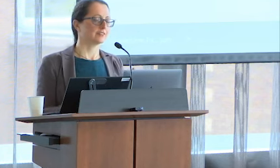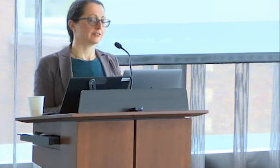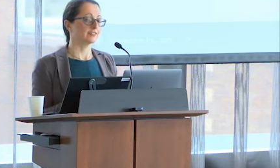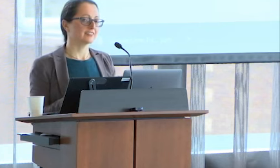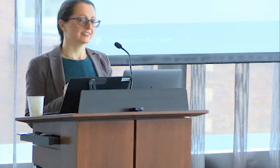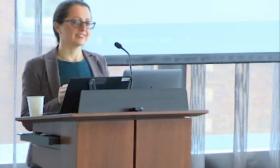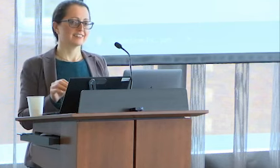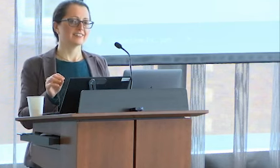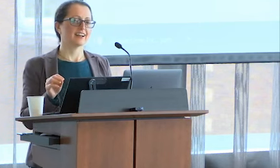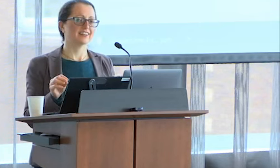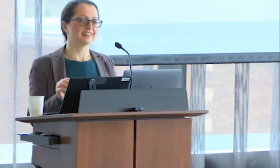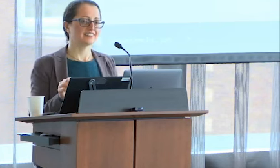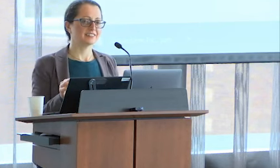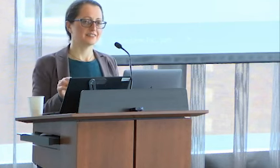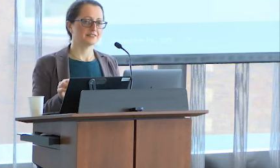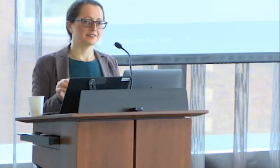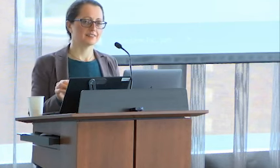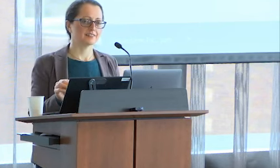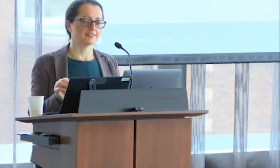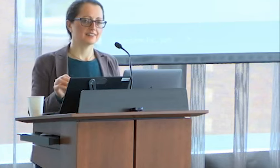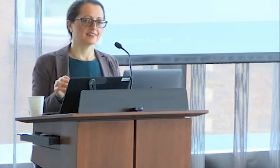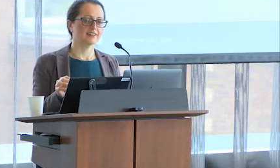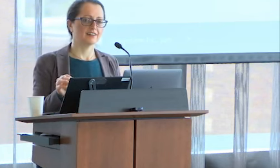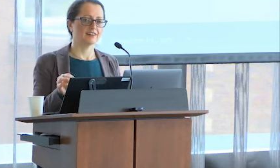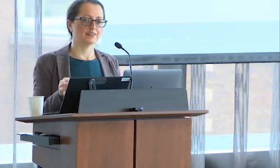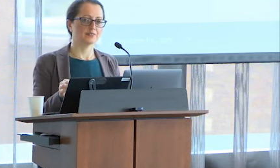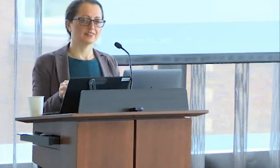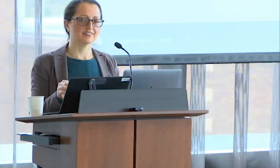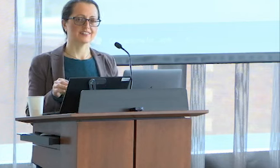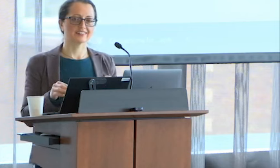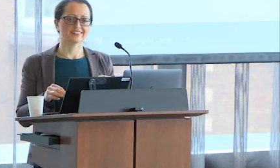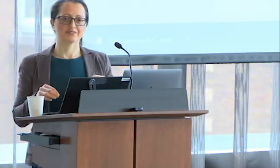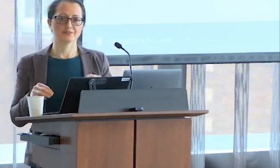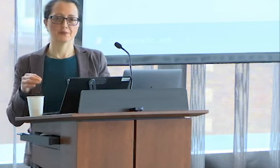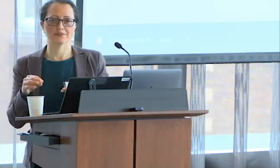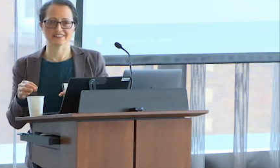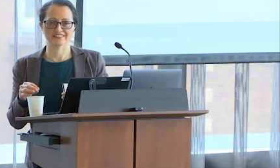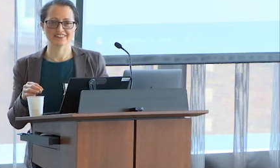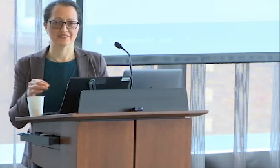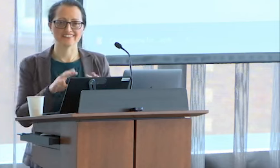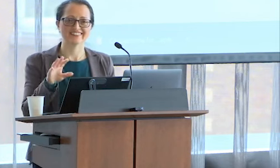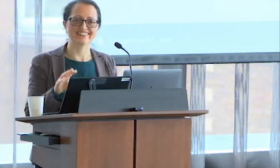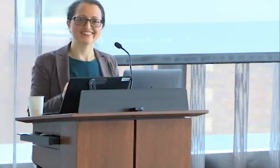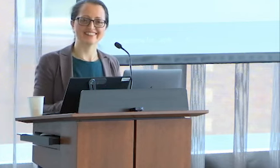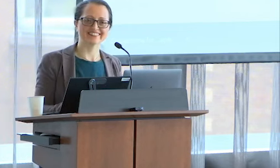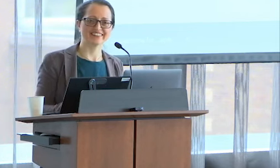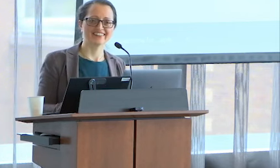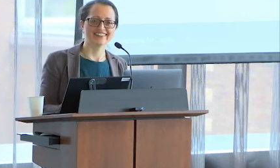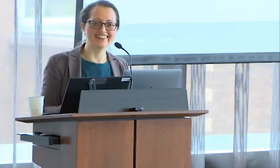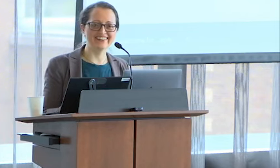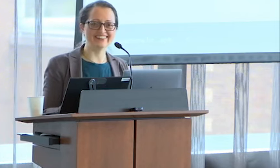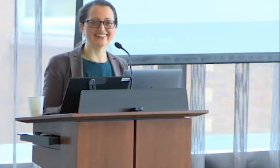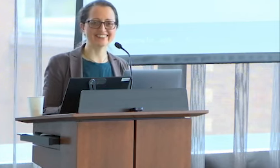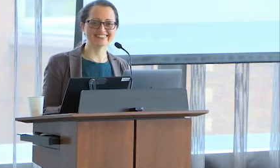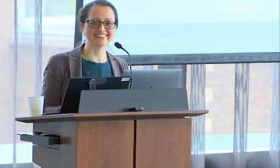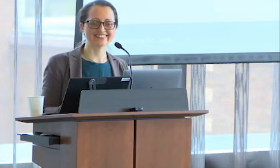I'm struggling tying safety with the harms and then the people in the way, but that's okay.